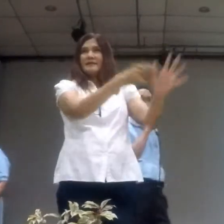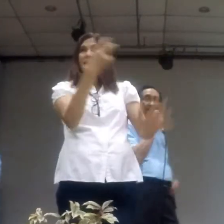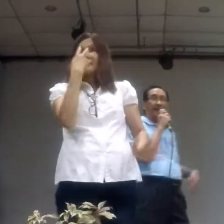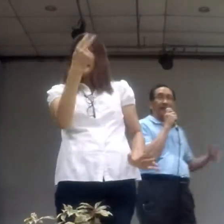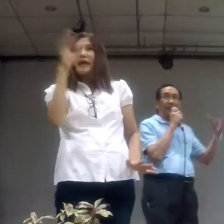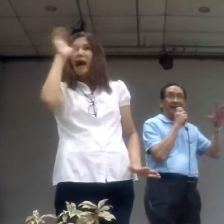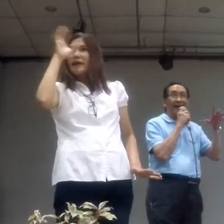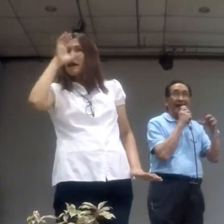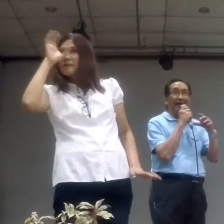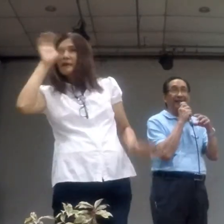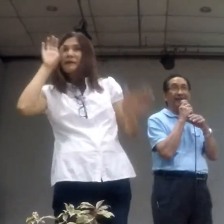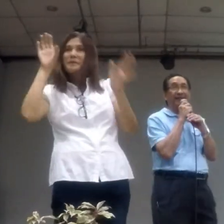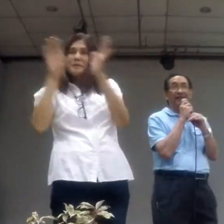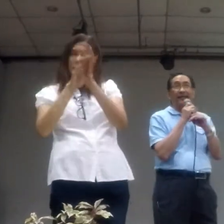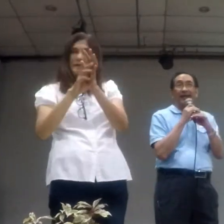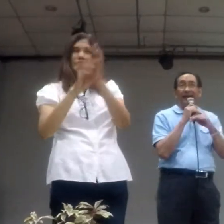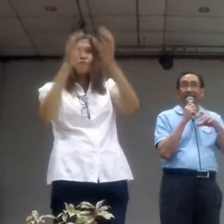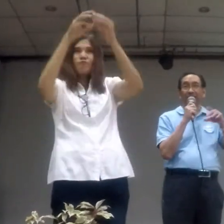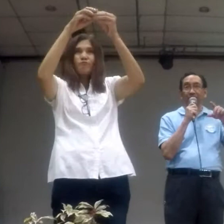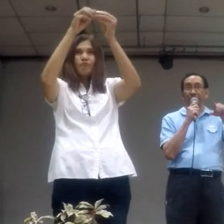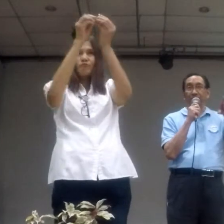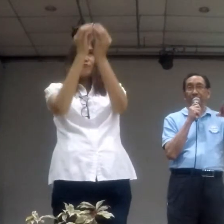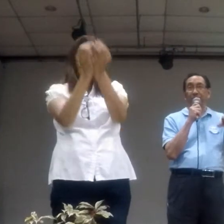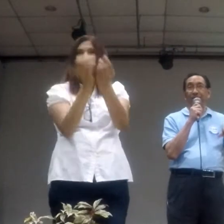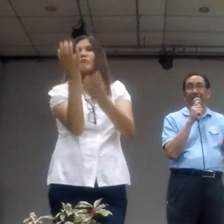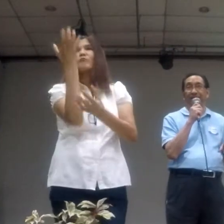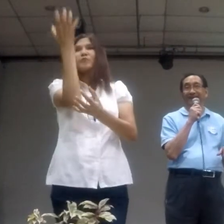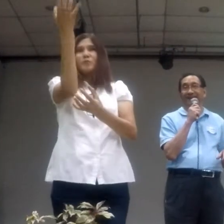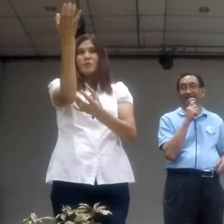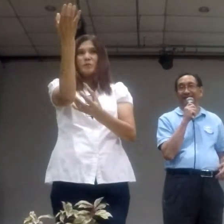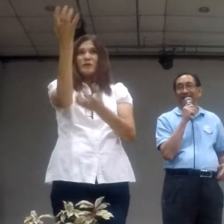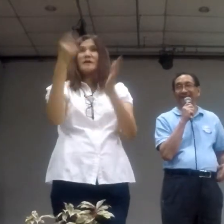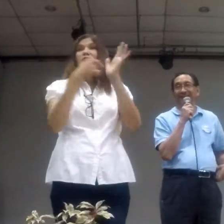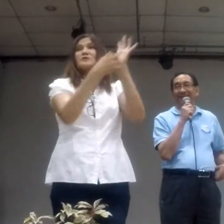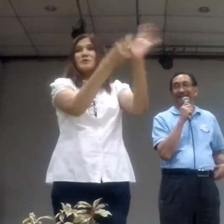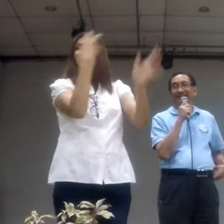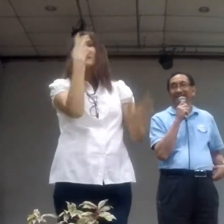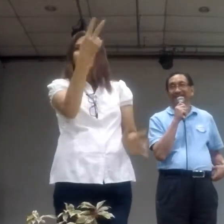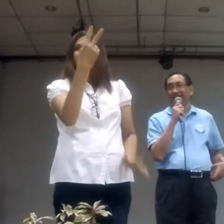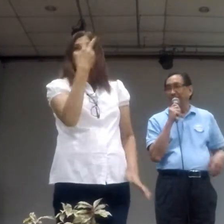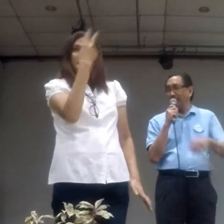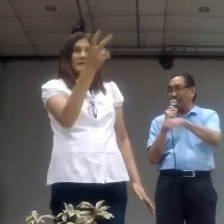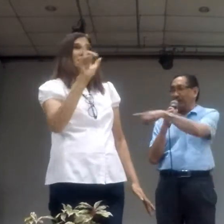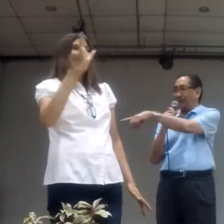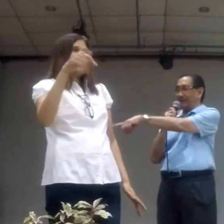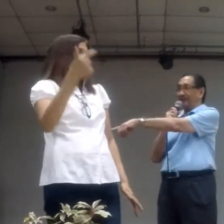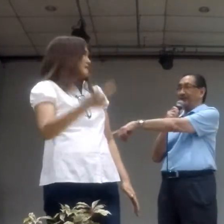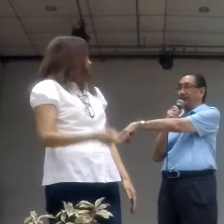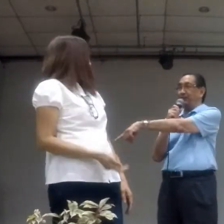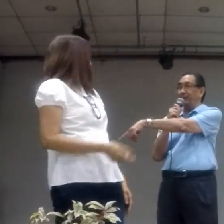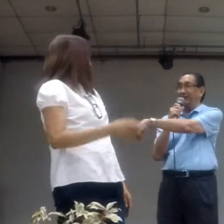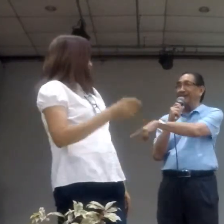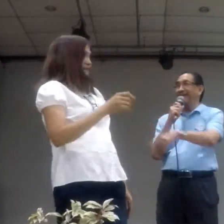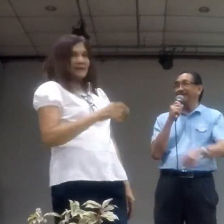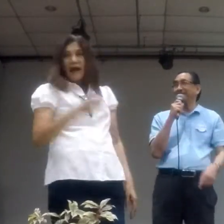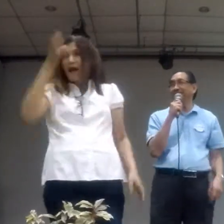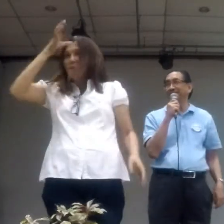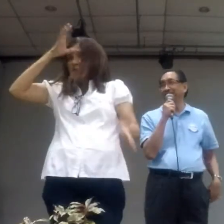Picture of the plant hanger and we'll show it to you later. Okay, we'll look for it in the